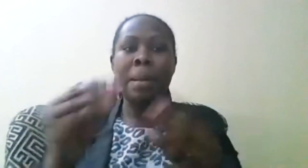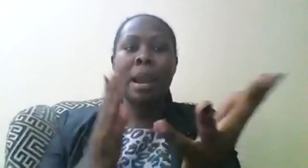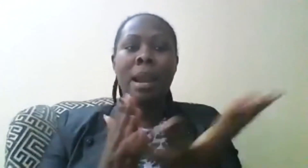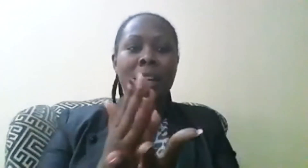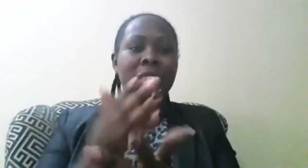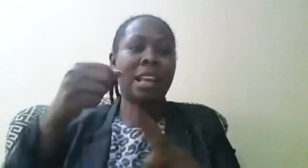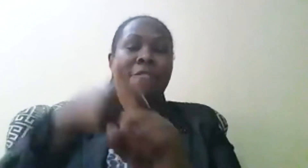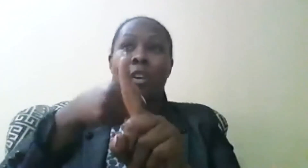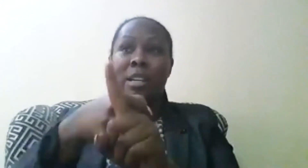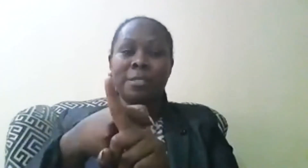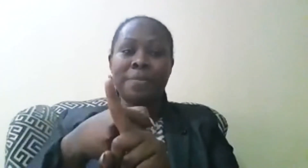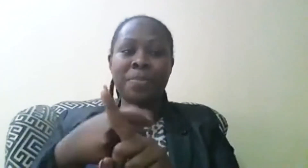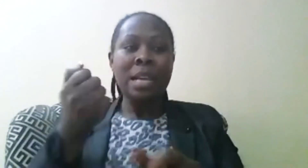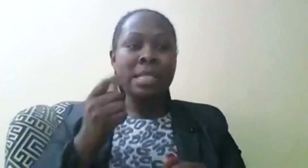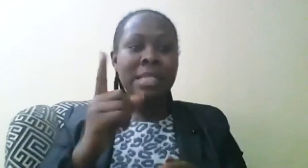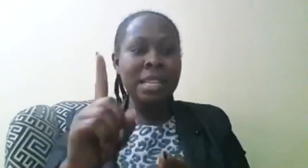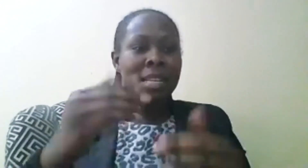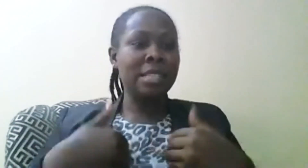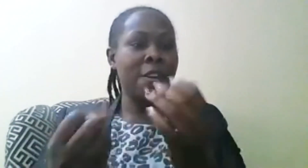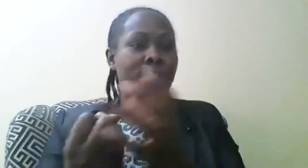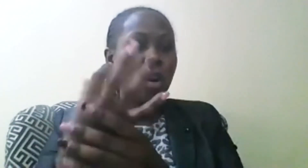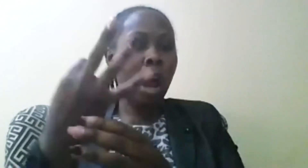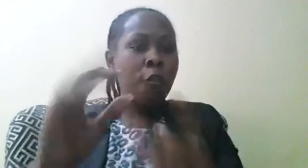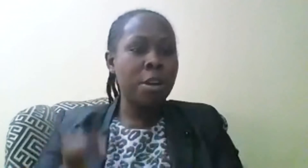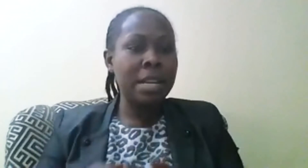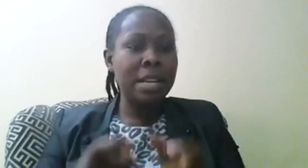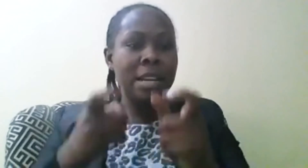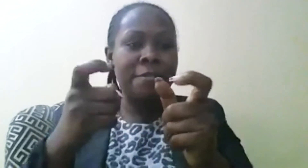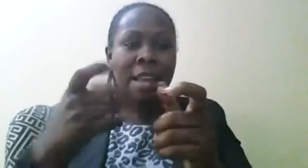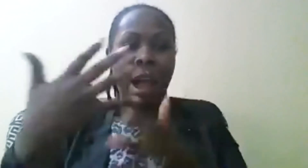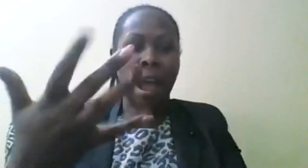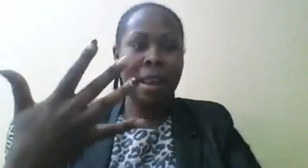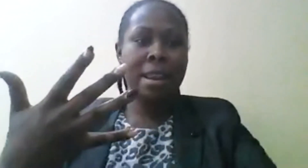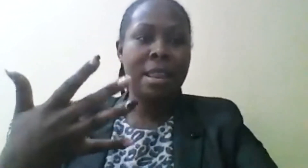Agriculture Economic Entrepreneur and Disability Rights Advocate.